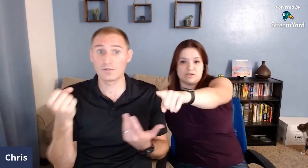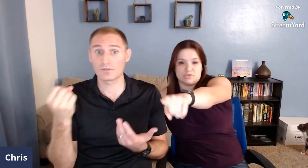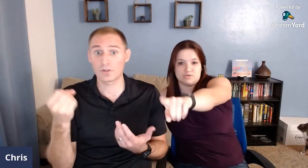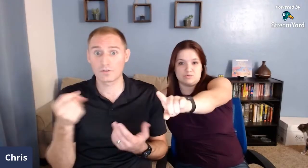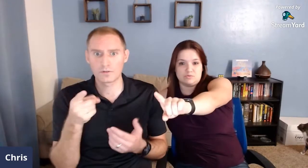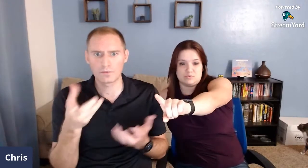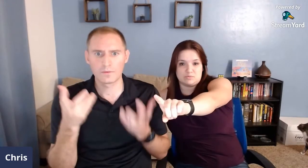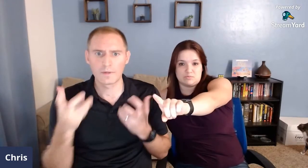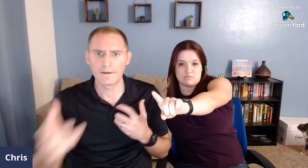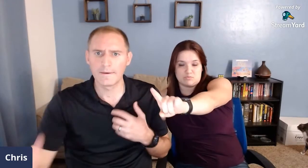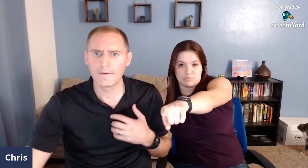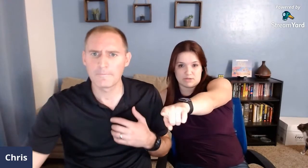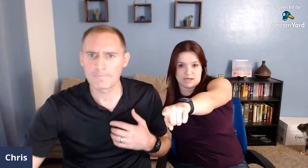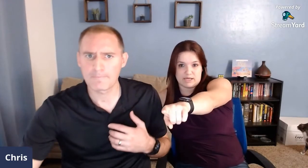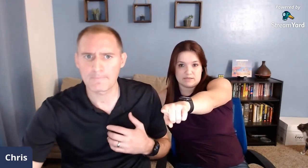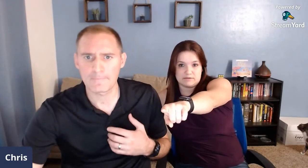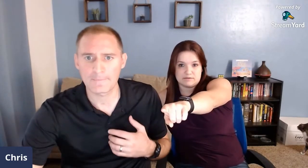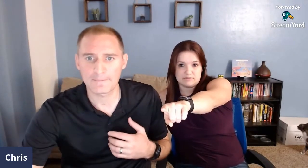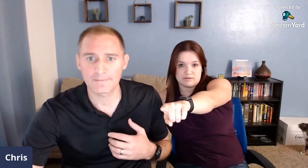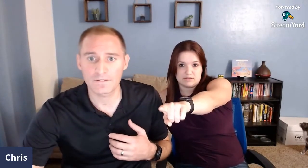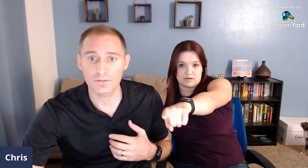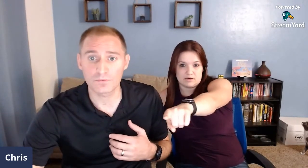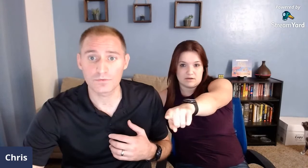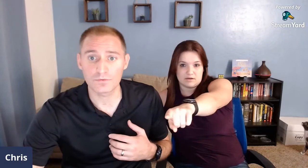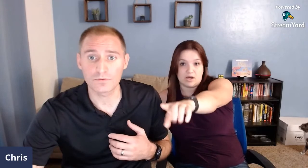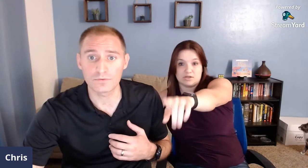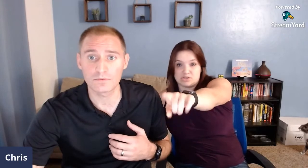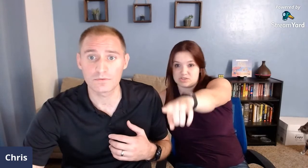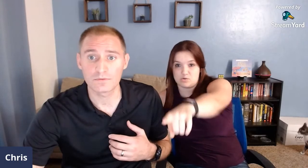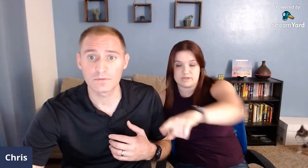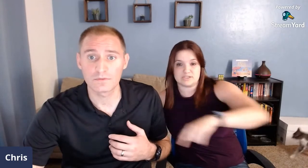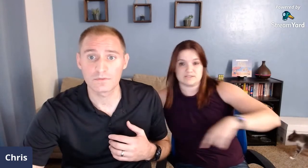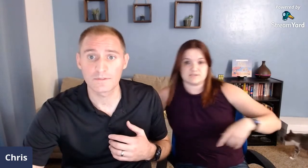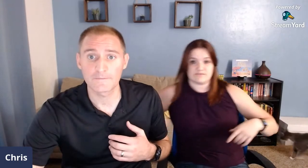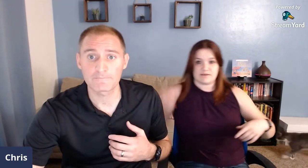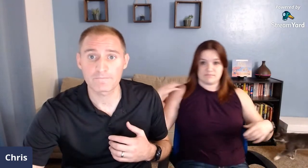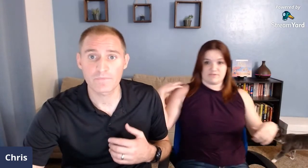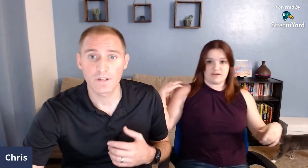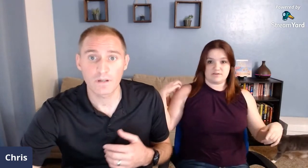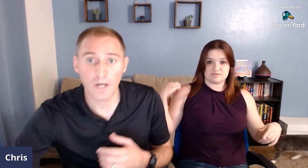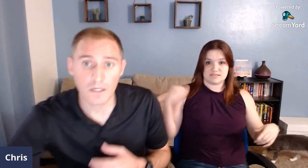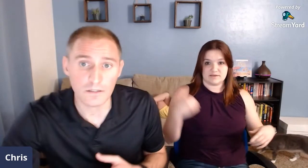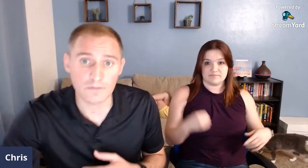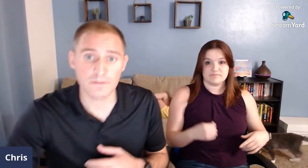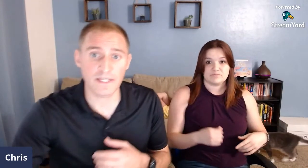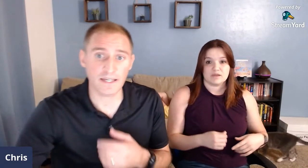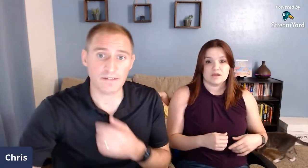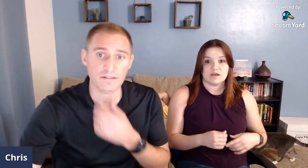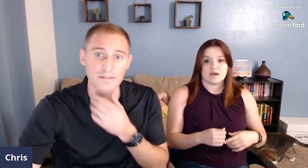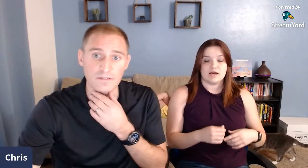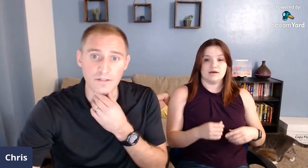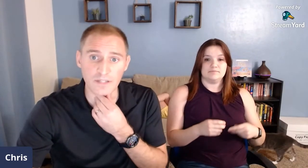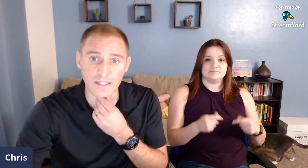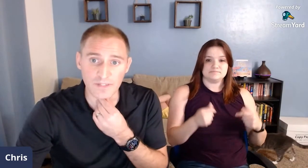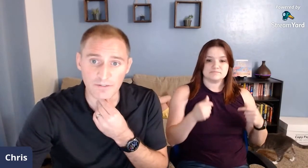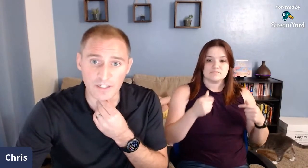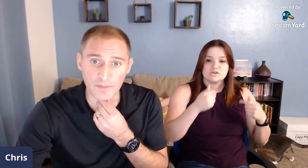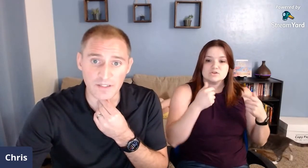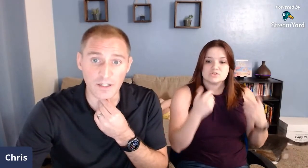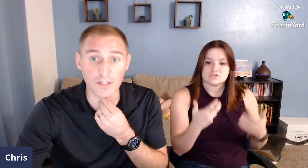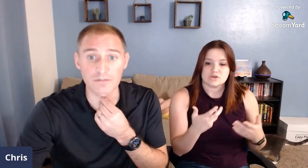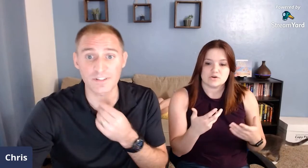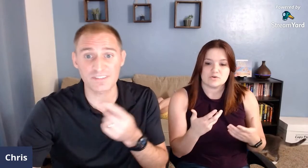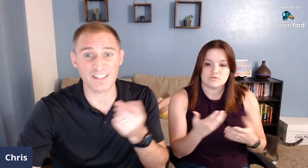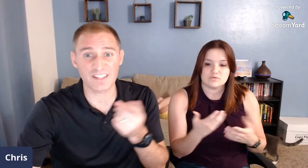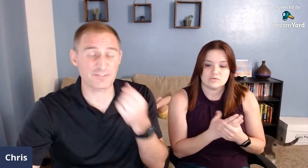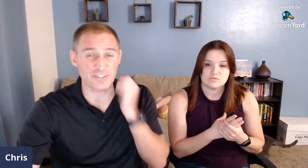do you want to reply on just questions if I don't see them? Yeah. Do you all have any